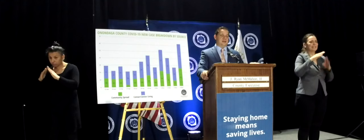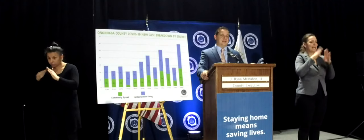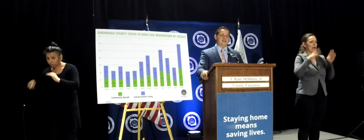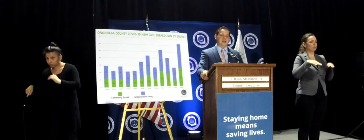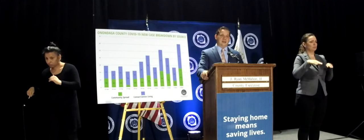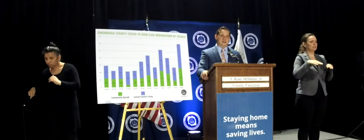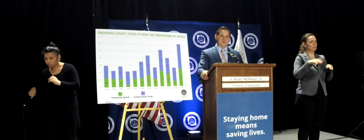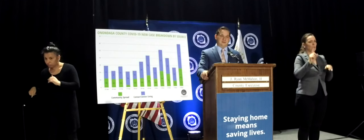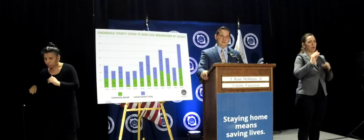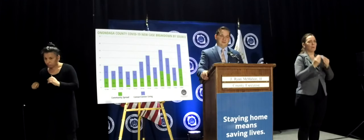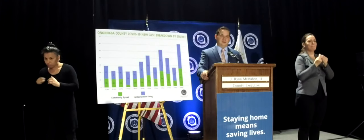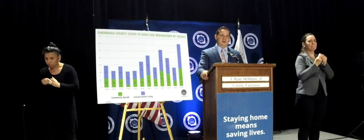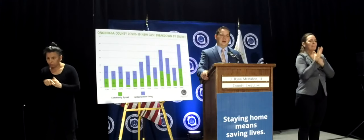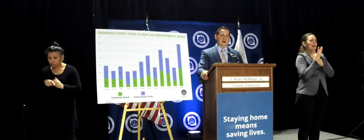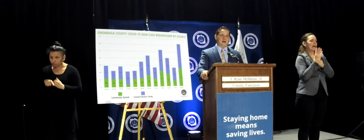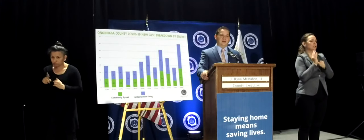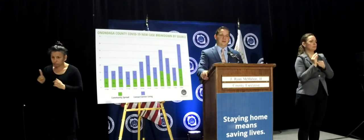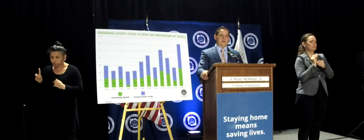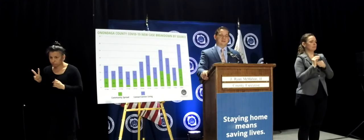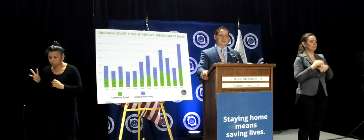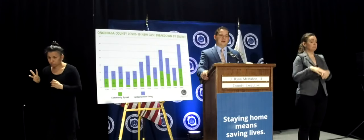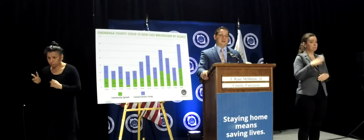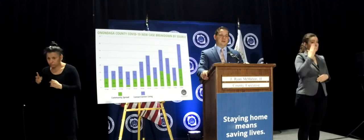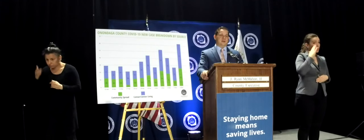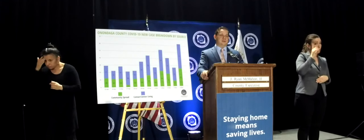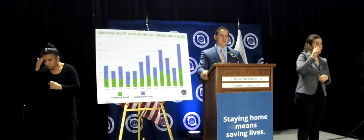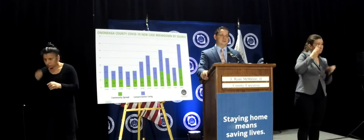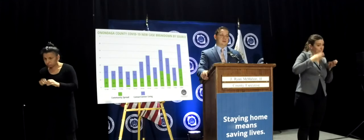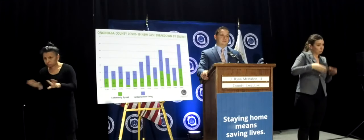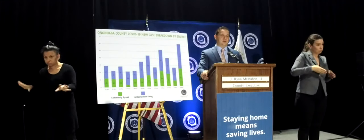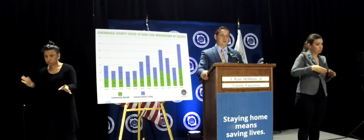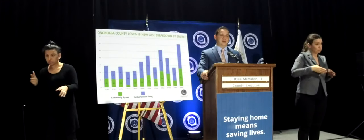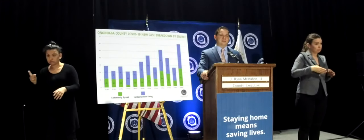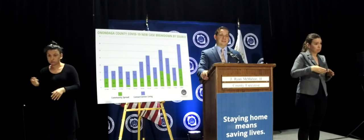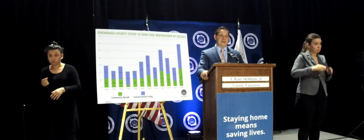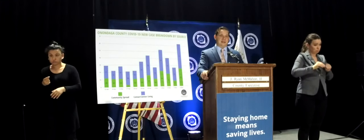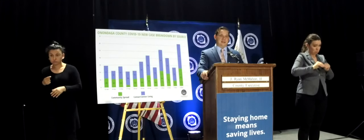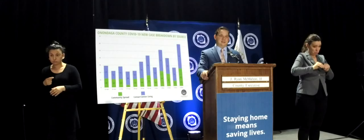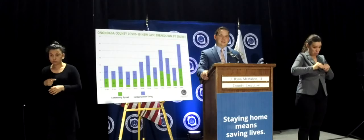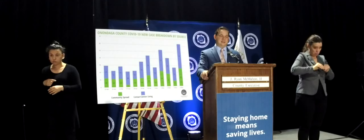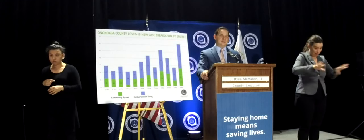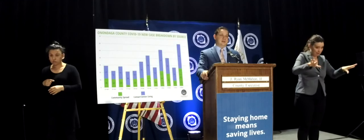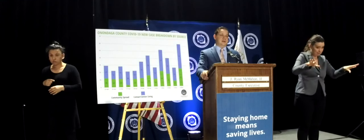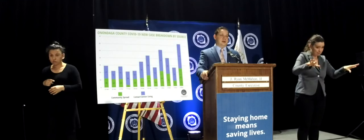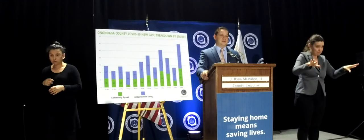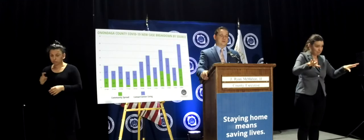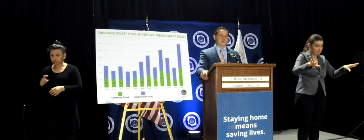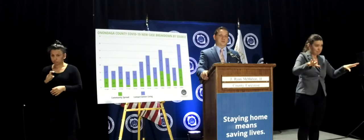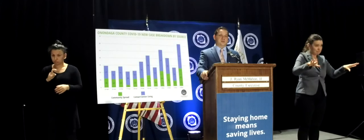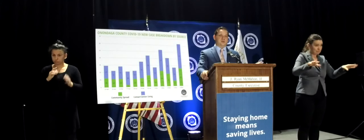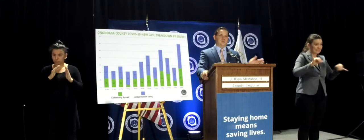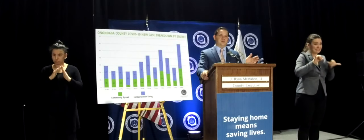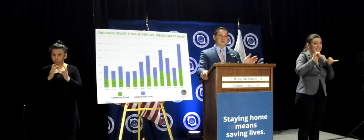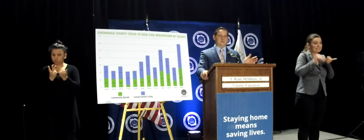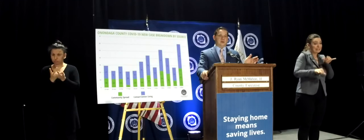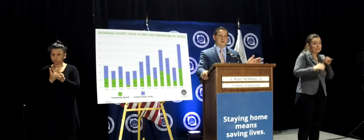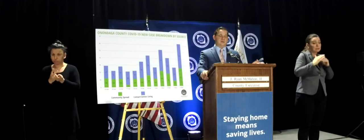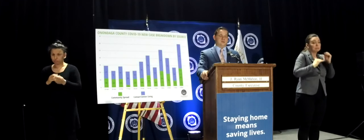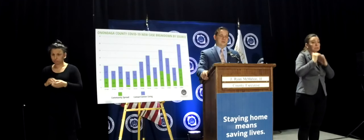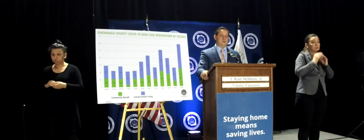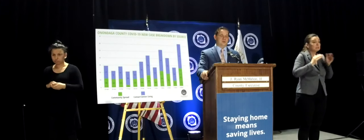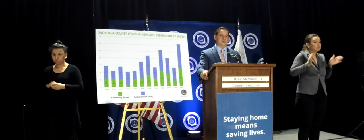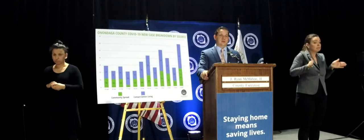very contained. Madison County has done a very good job containing this. So the risk to the rest of